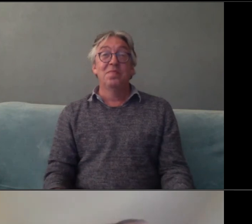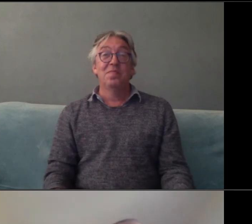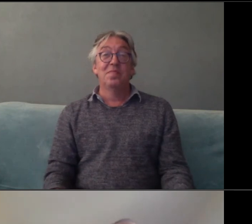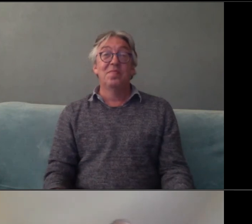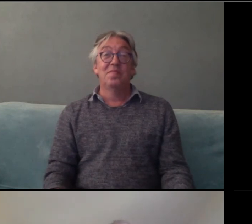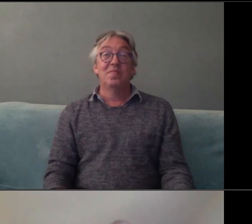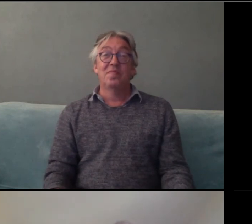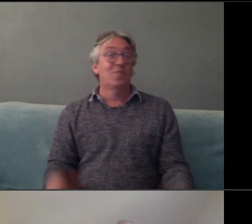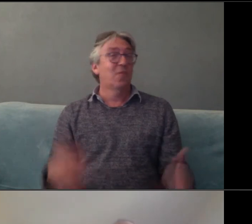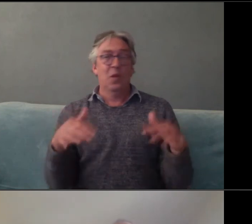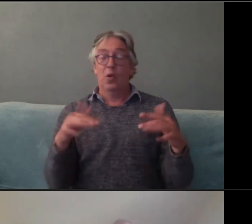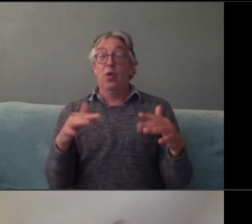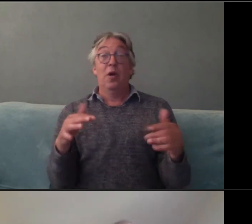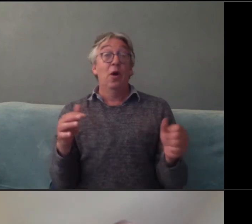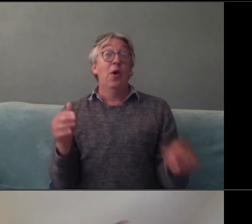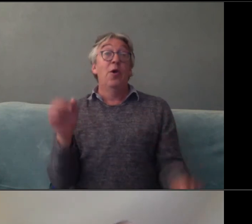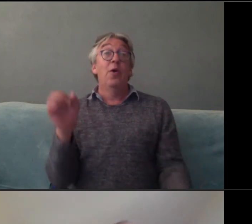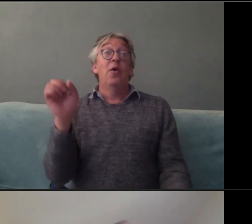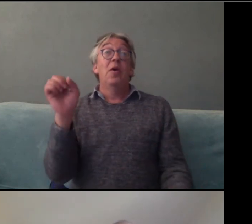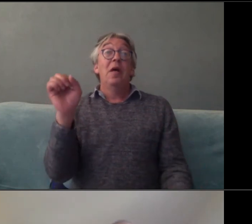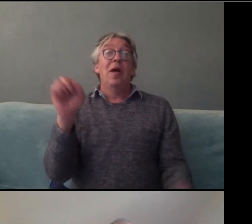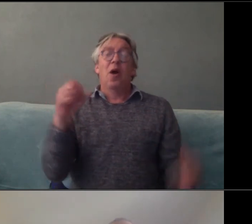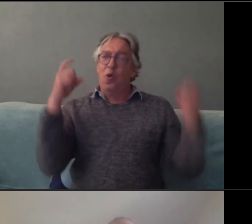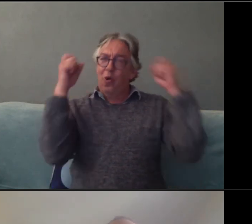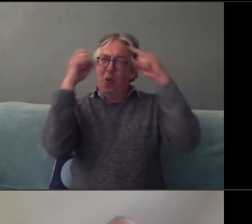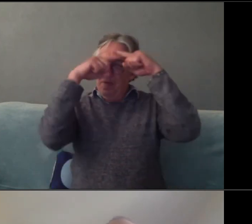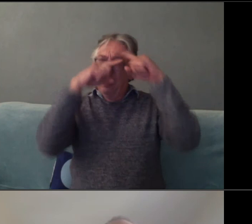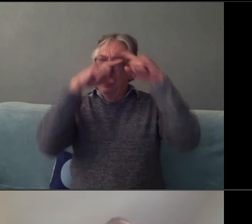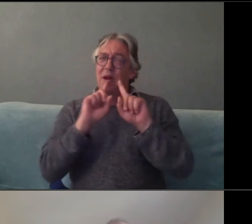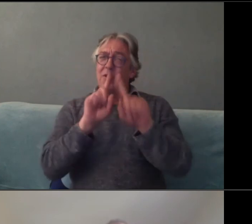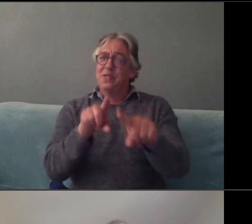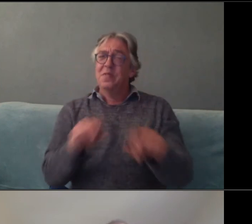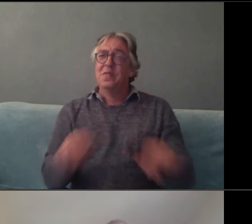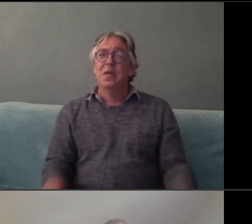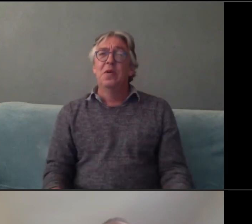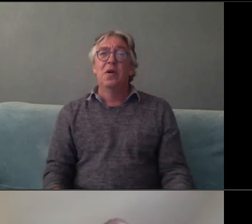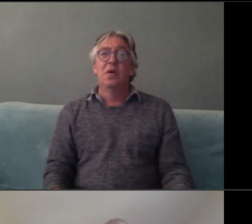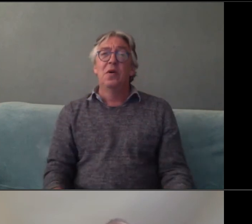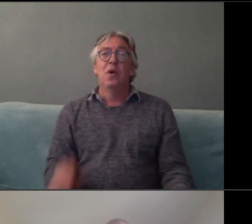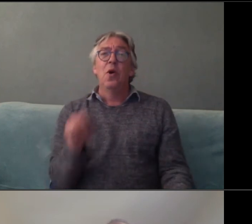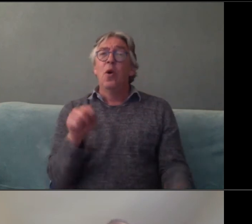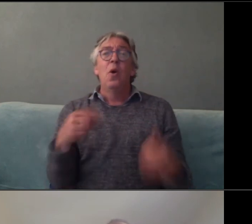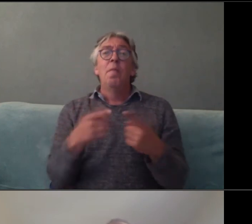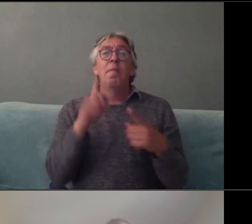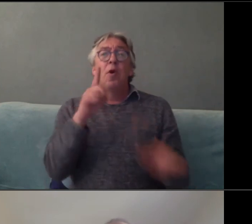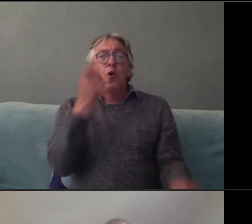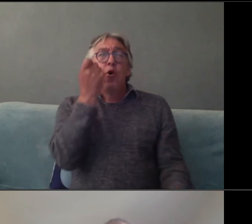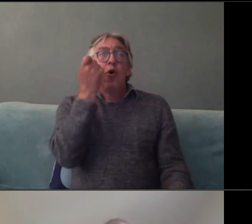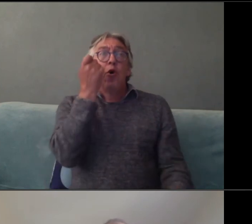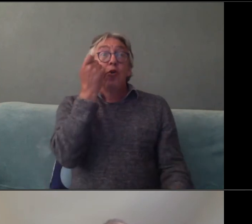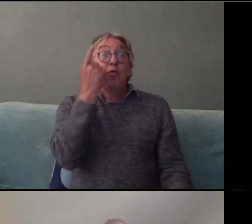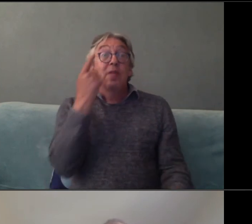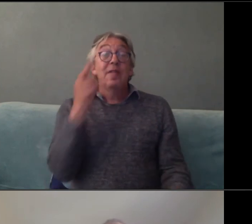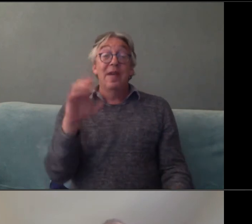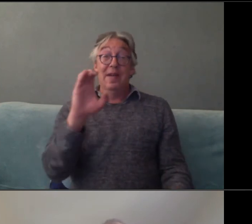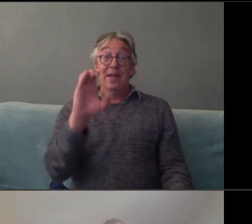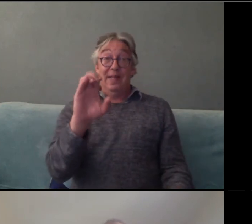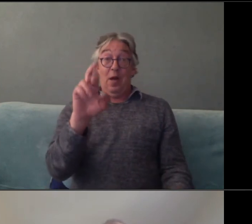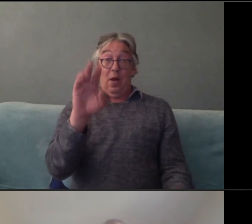Yeah, it's complex. You know, we need to understand that as instruments, the CRPD and